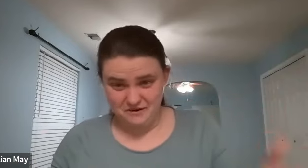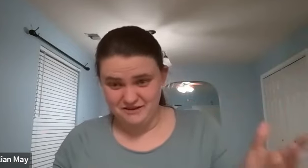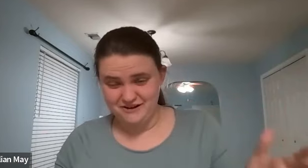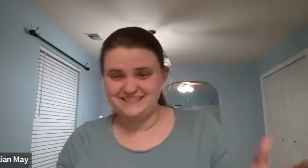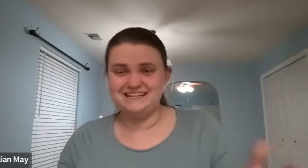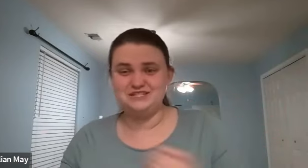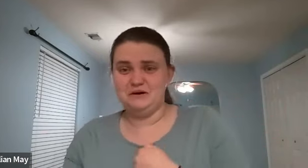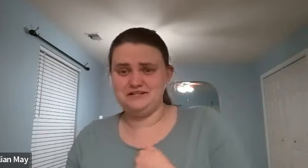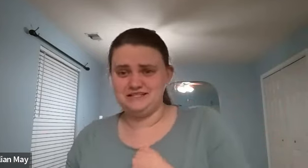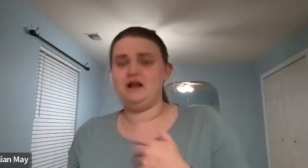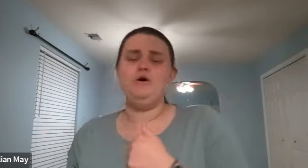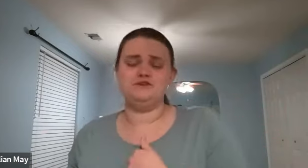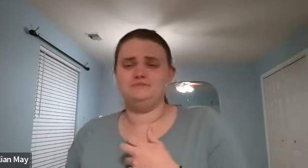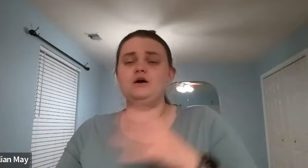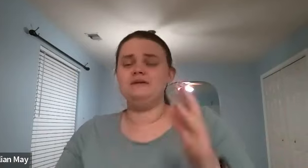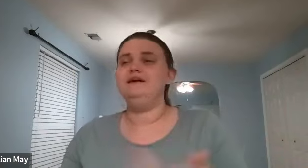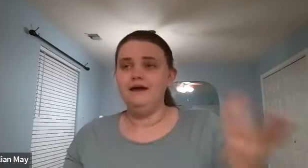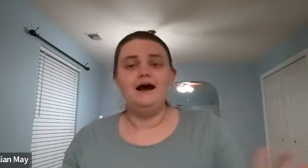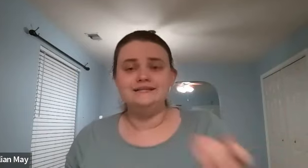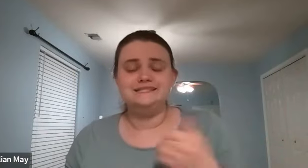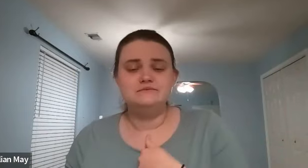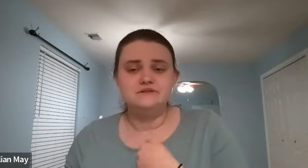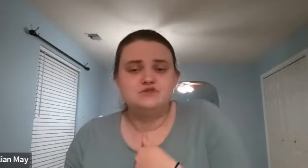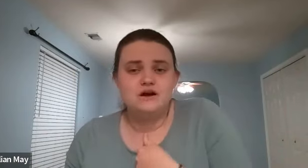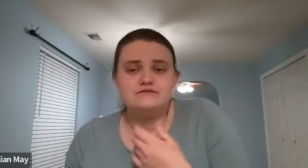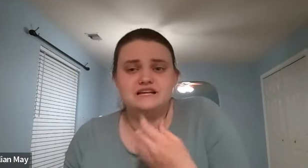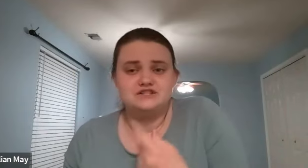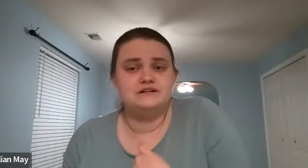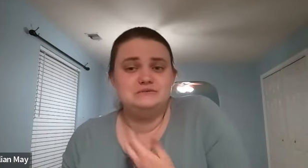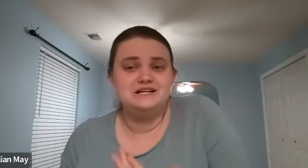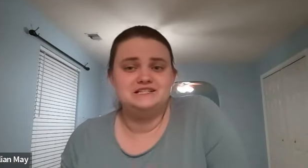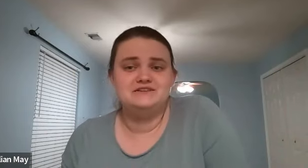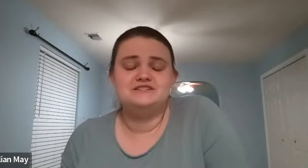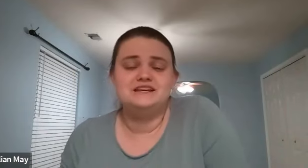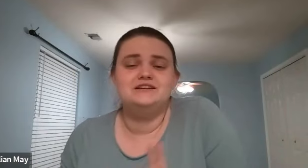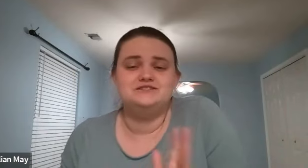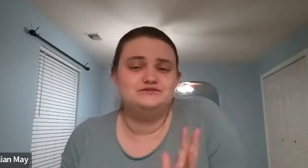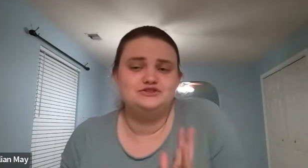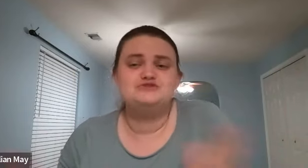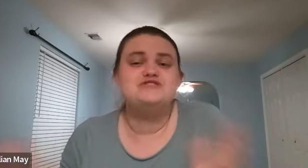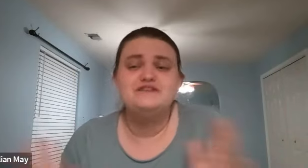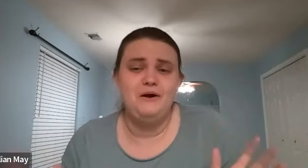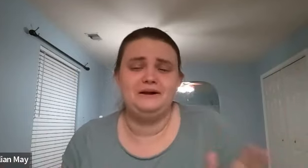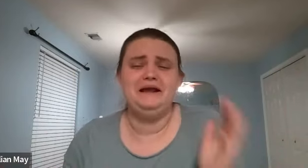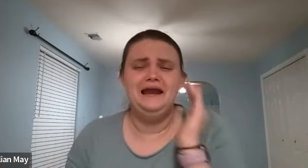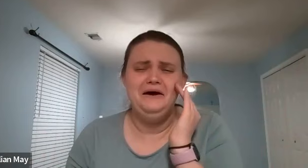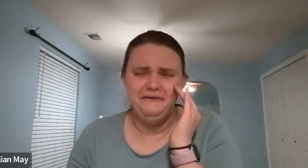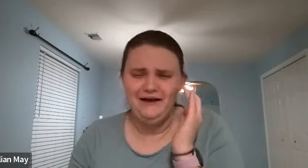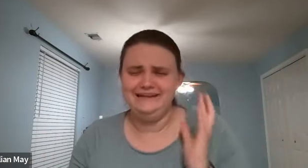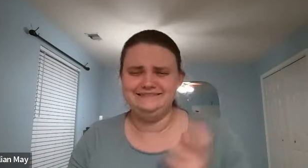my friends because I just apologize. I'm like, oh, I'm sorry. I'm like, I tell them I'm sorry for saying sorry too much. And they're just like, there's nothing wrong. I'm like, I know, this is